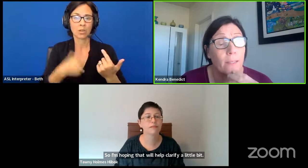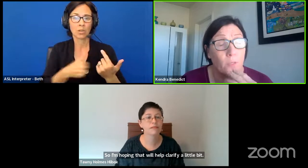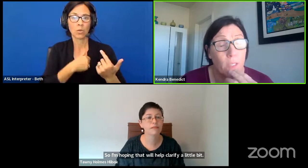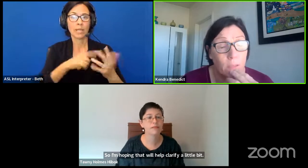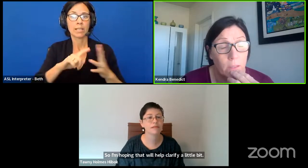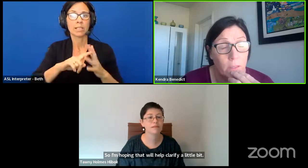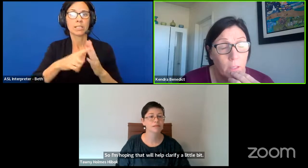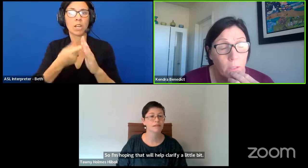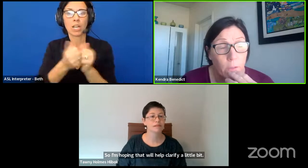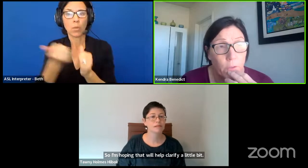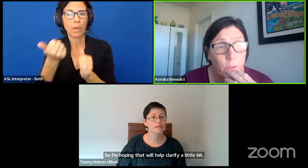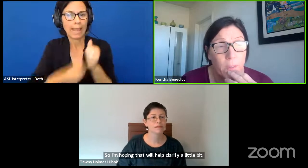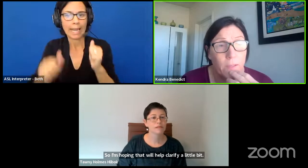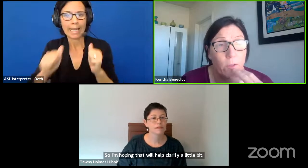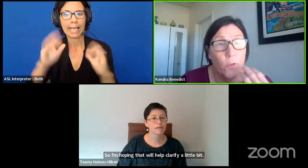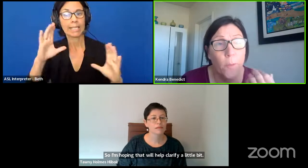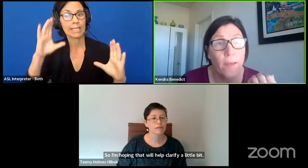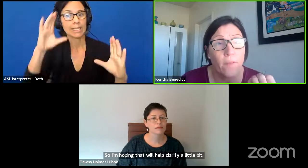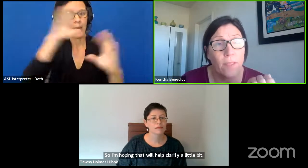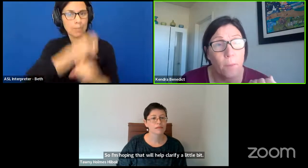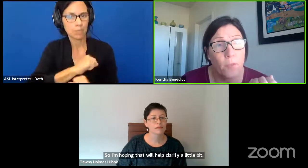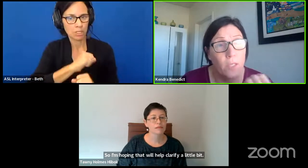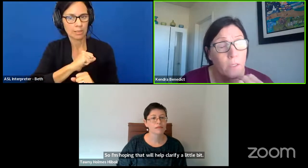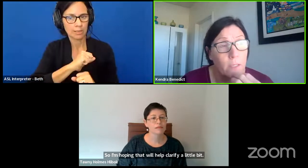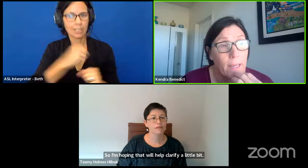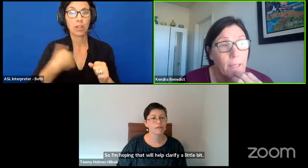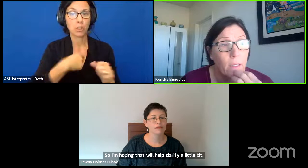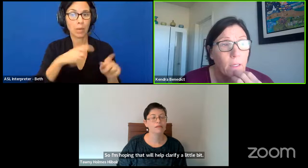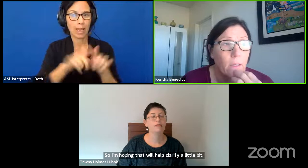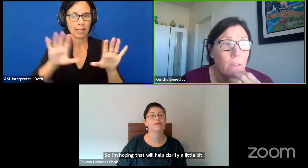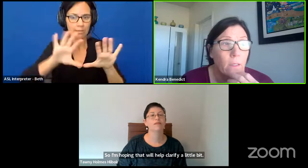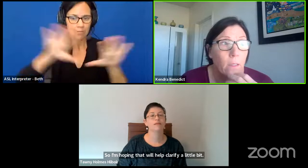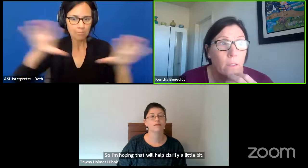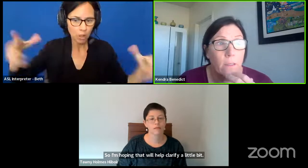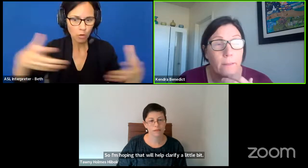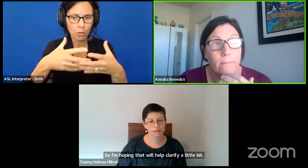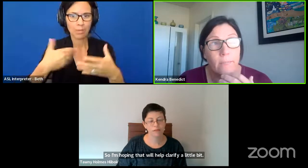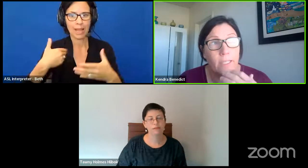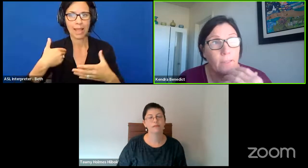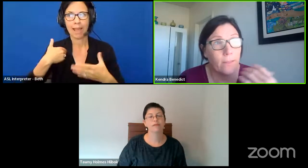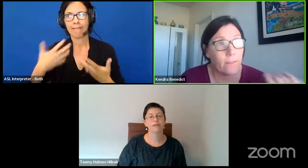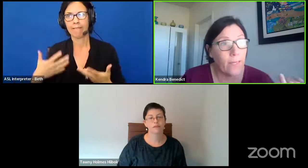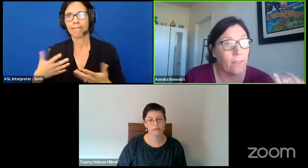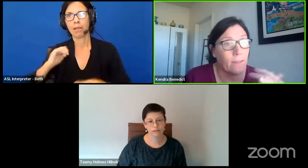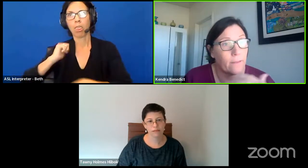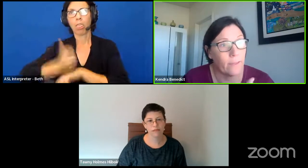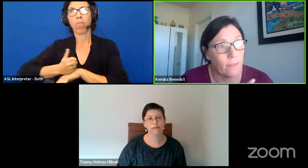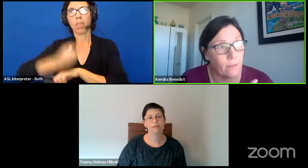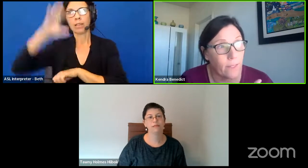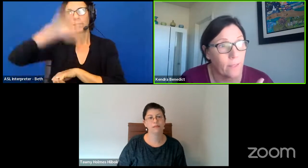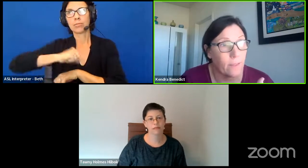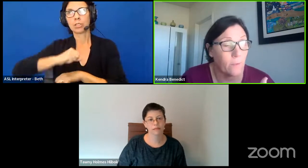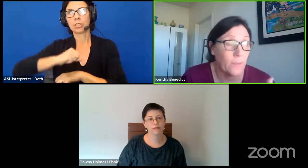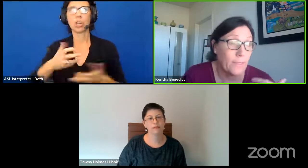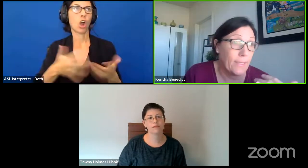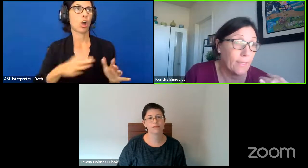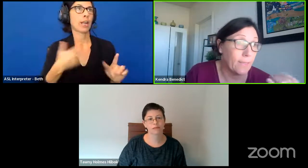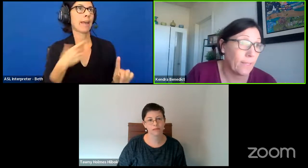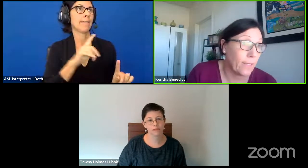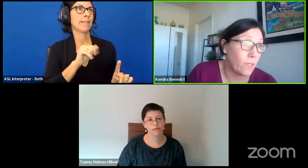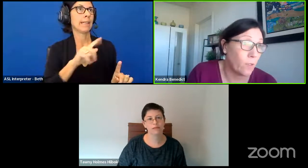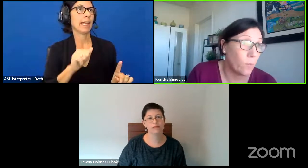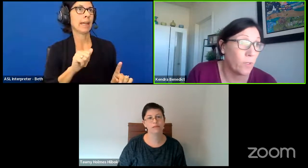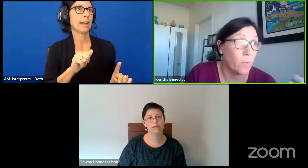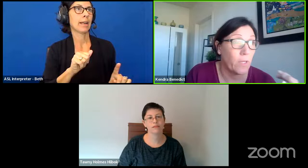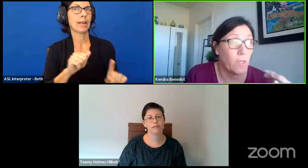any assumptions? Do we as a group have assumptions that there is data, there isn't data, what data